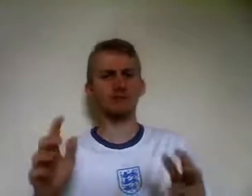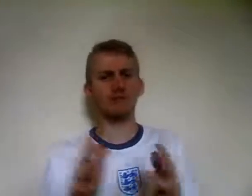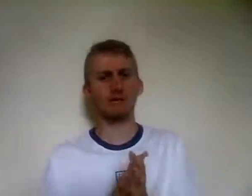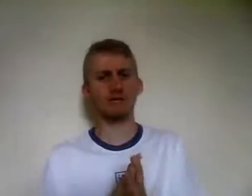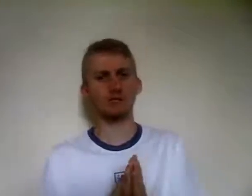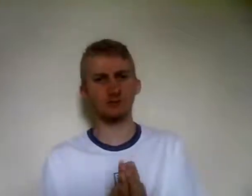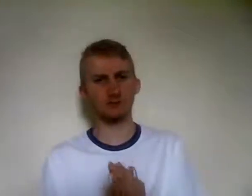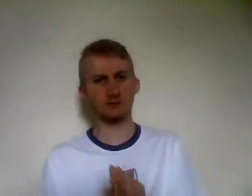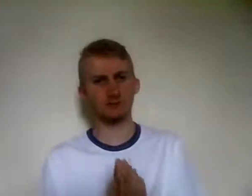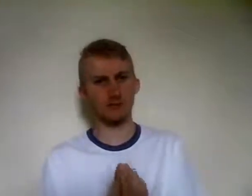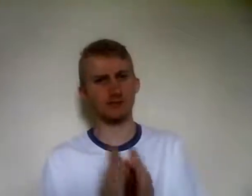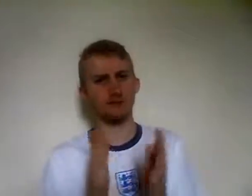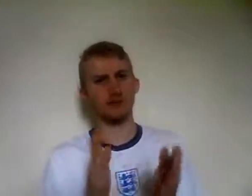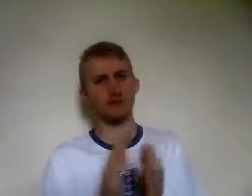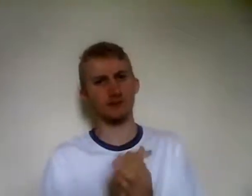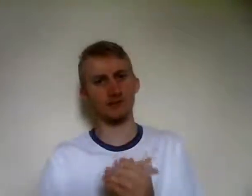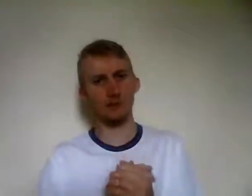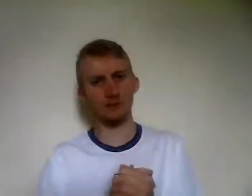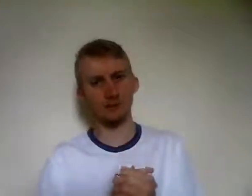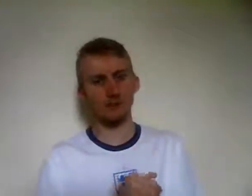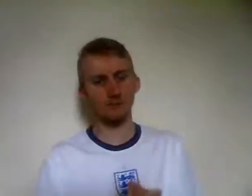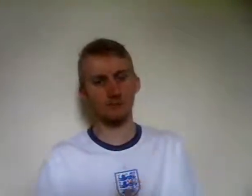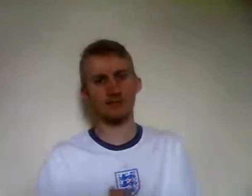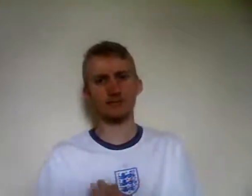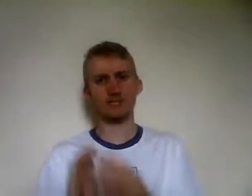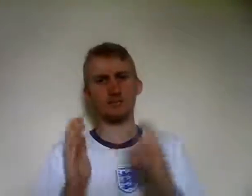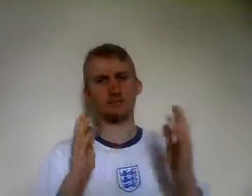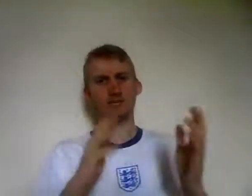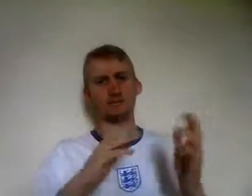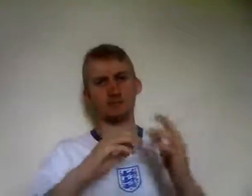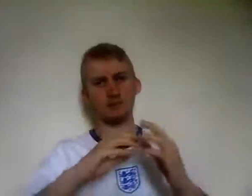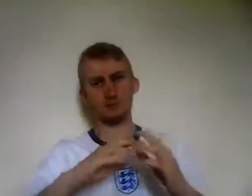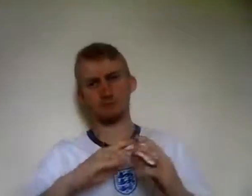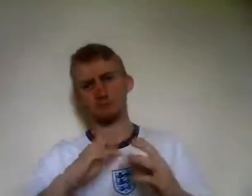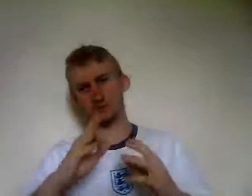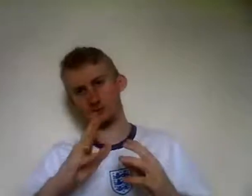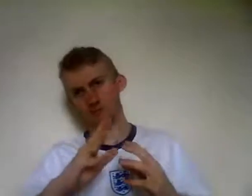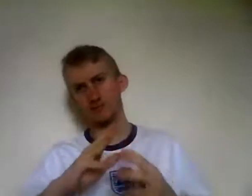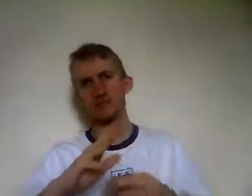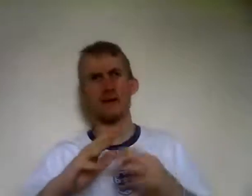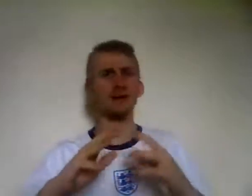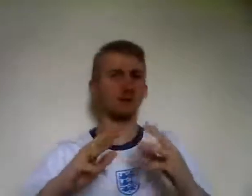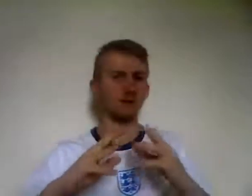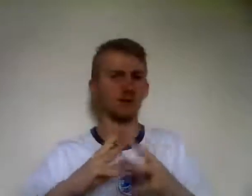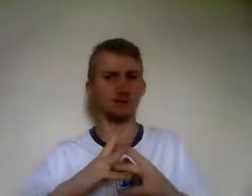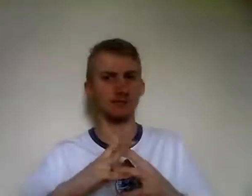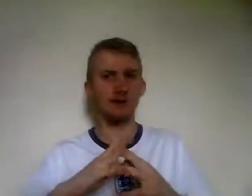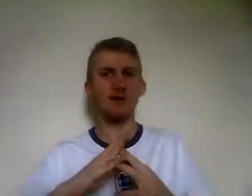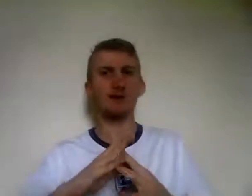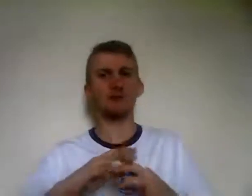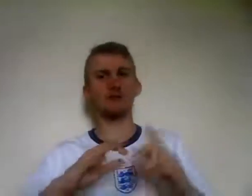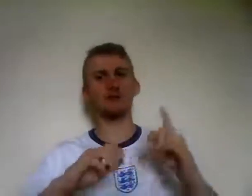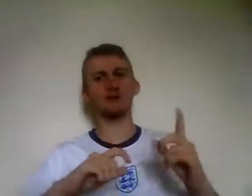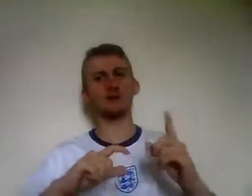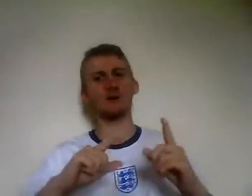once again enjoyed success in the FA Cup, beating Championships clubs Bristol City and Hull City, both 1-0 home and